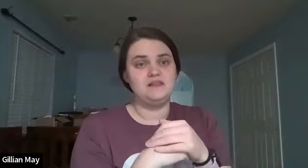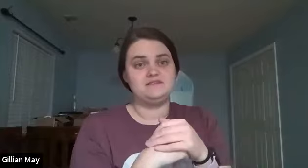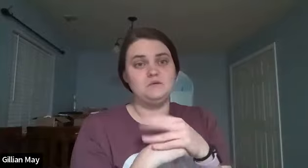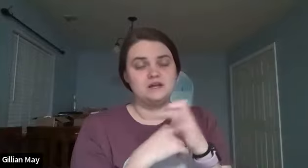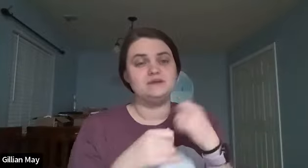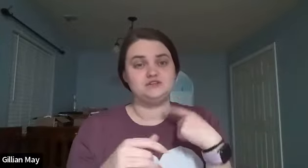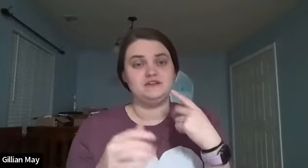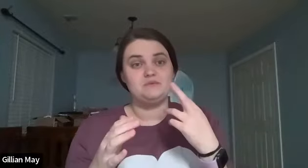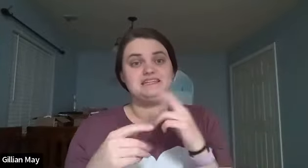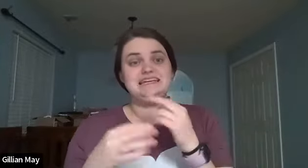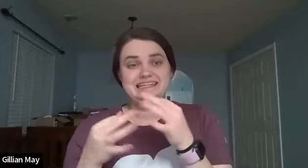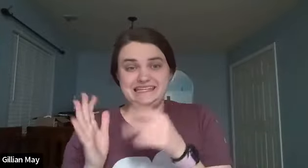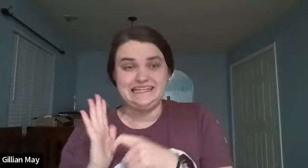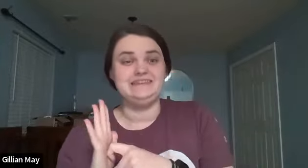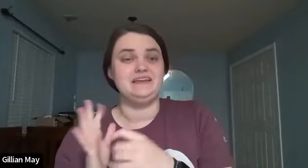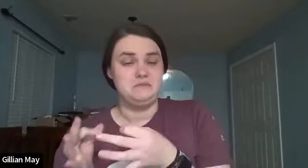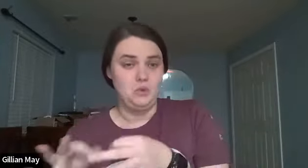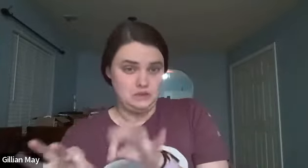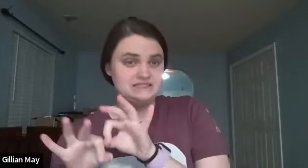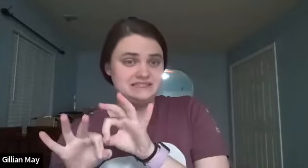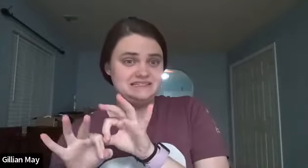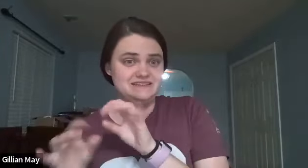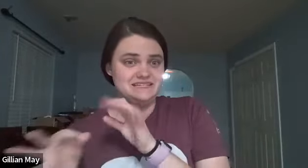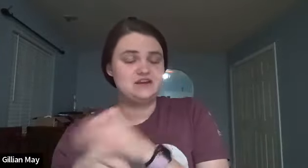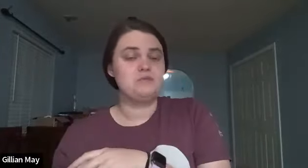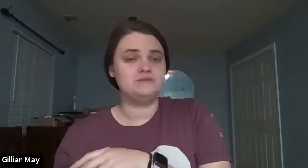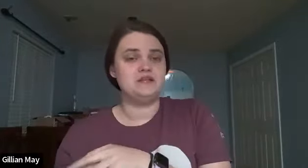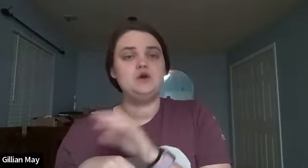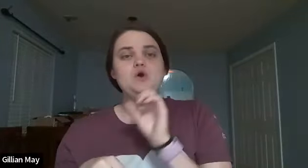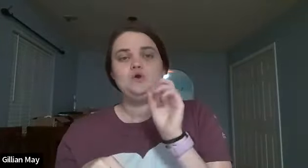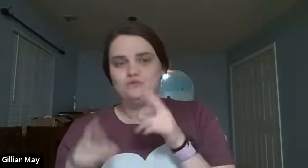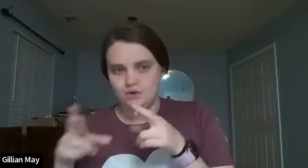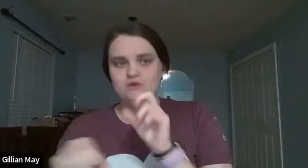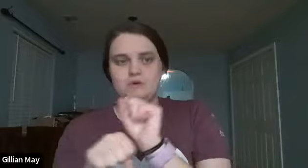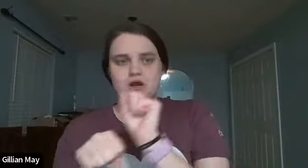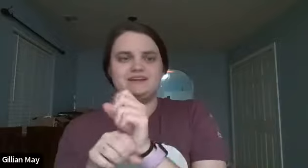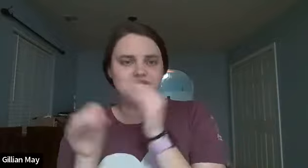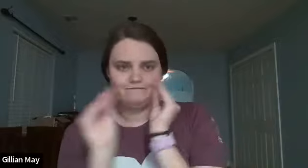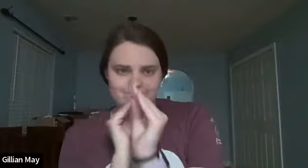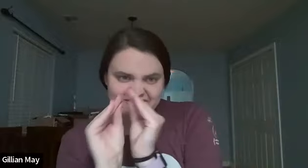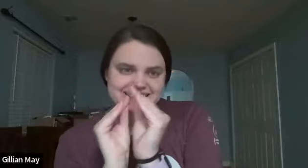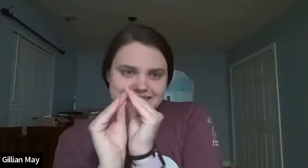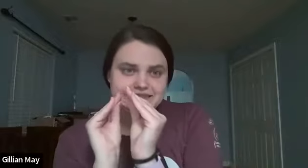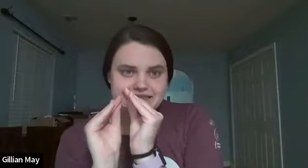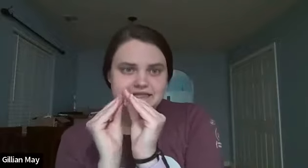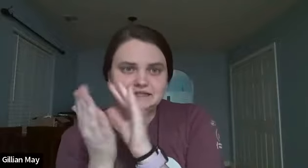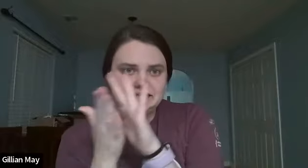like if I want to make sure like that was a key like importance to the detail, I'd probably be like road work, fixing it, cleaning